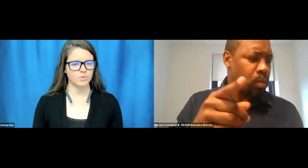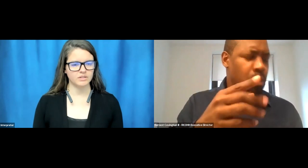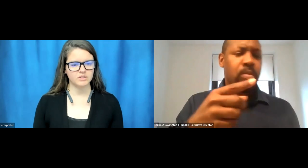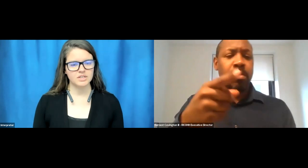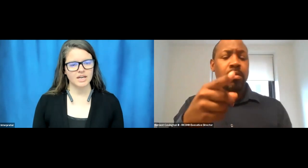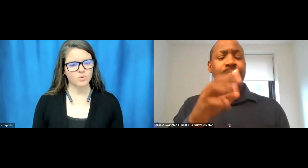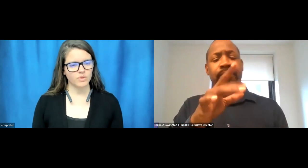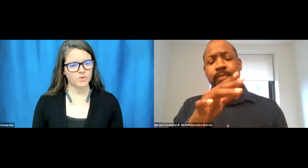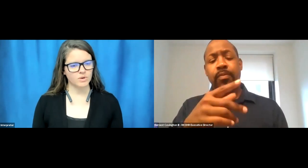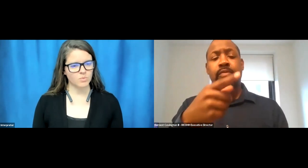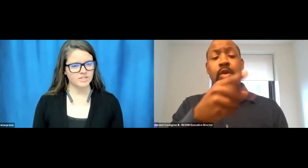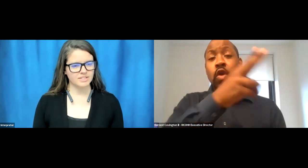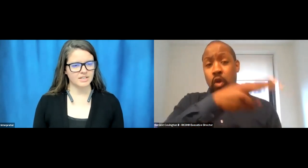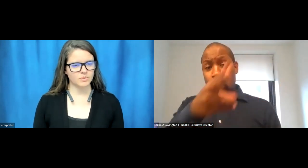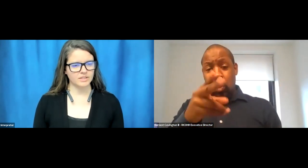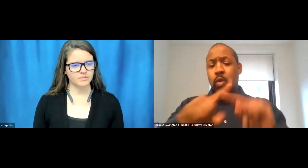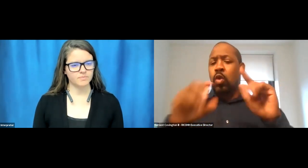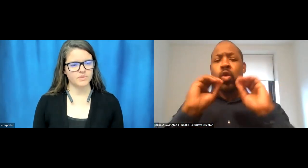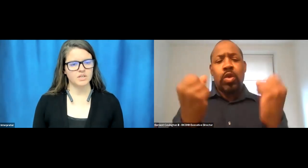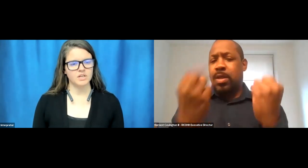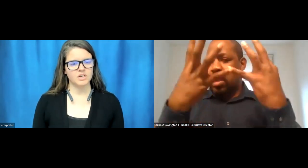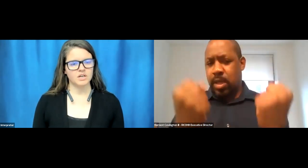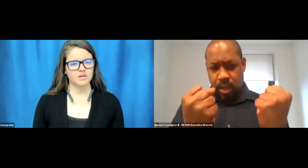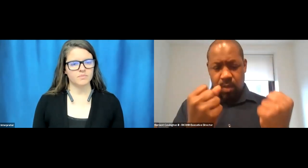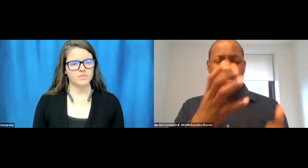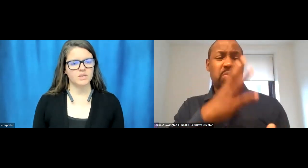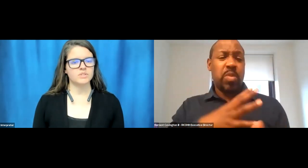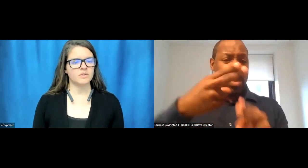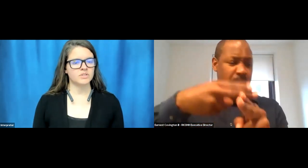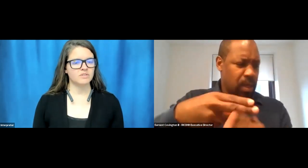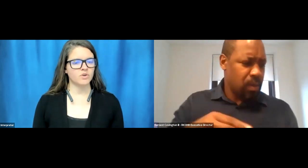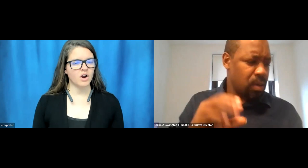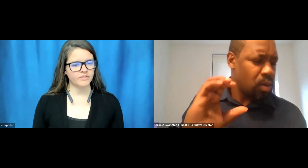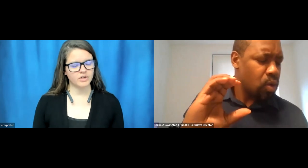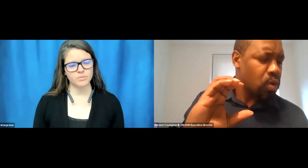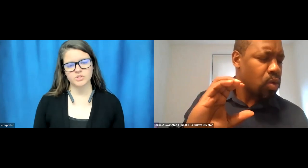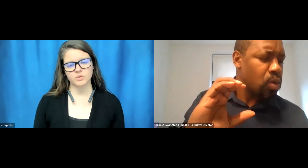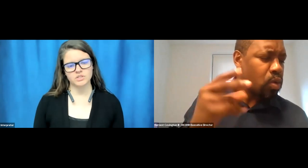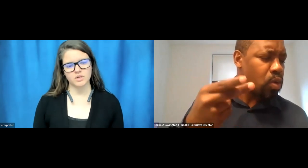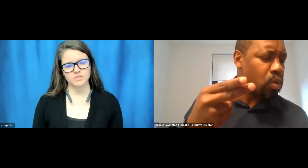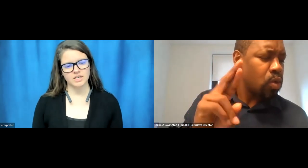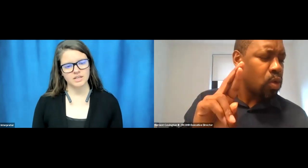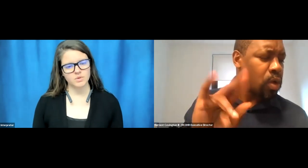well. And there was one more seat as well. It was a seat for a hard of hearing person who does not use sign language.